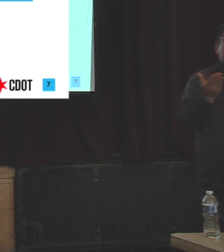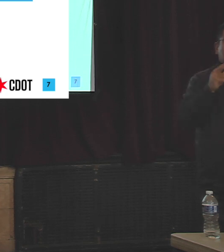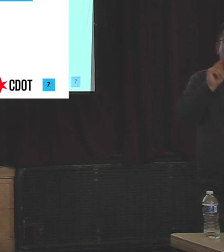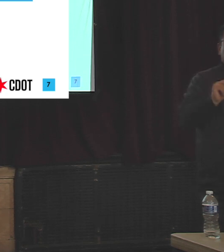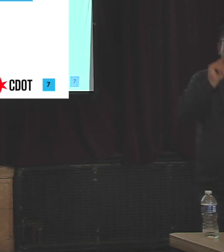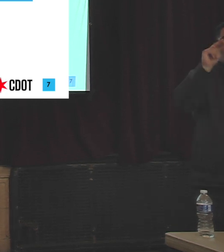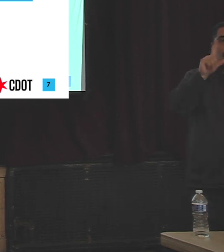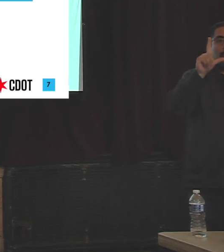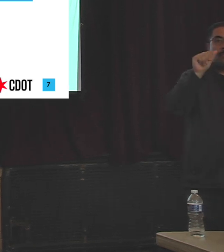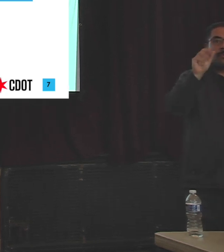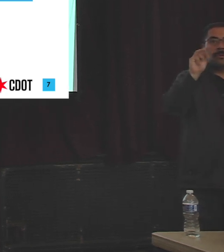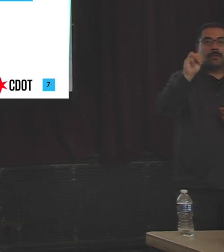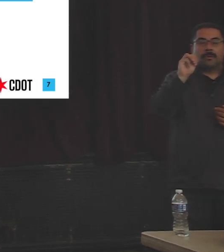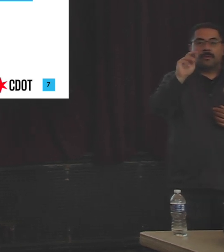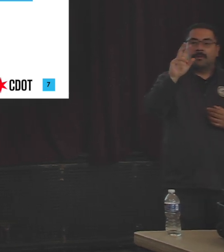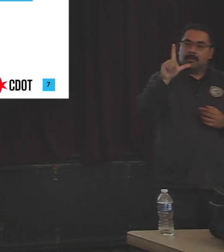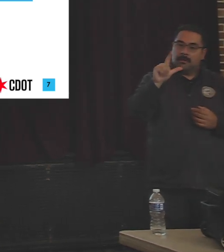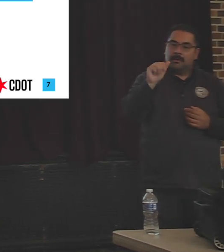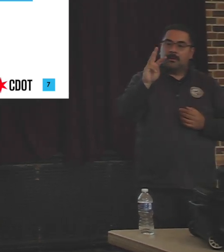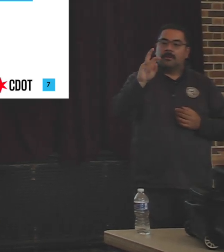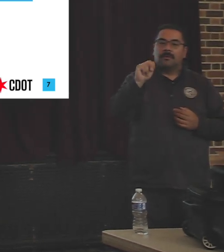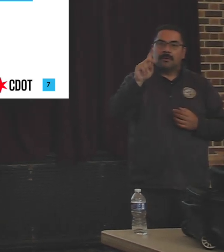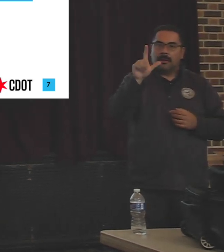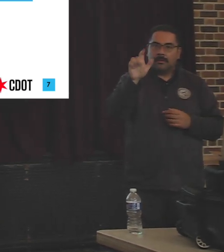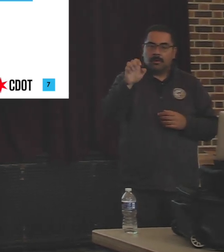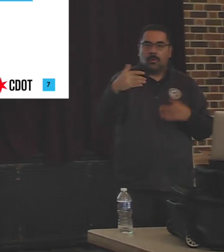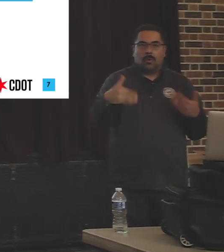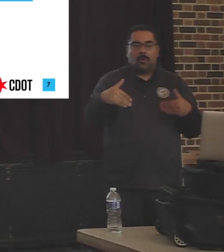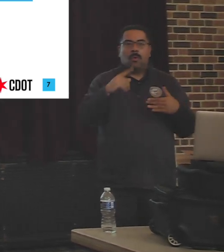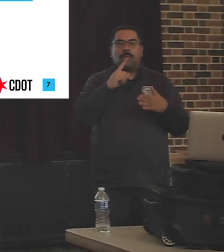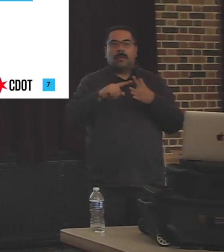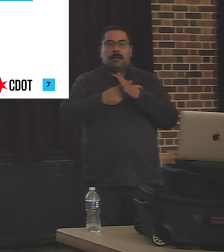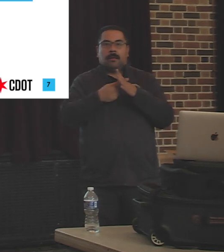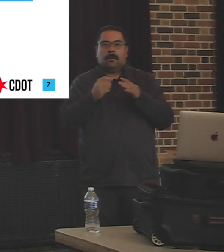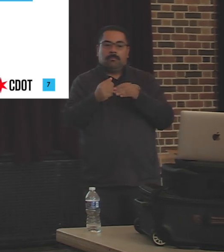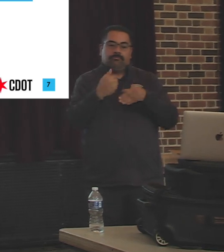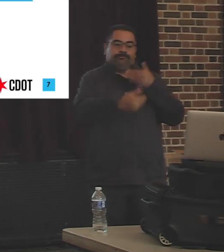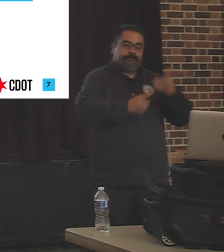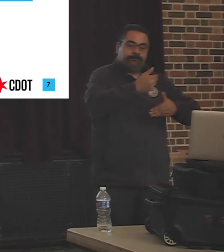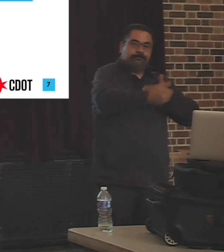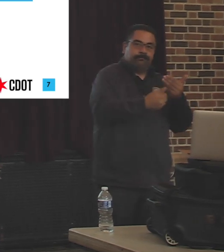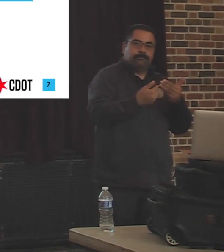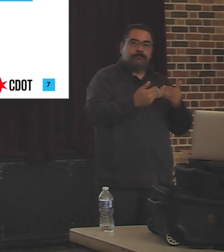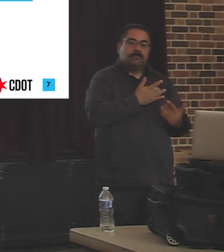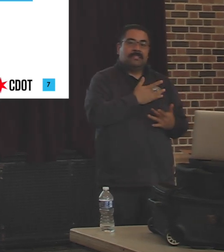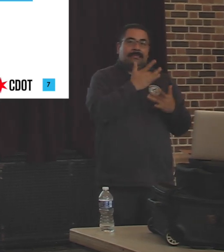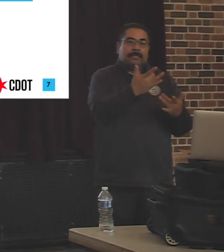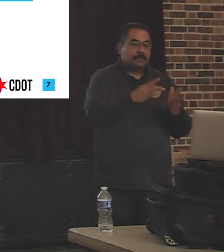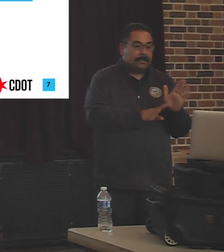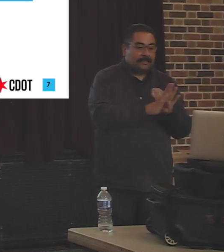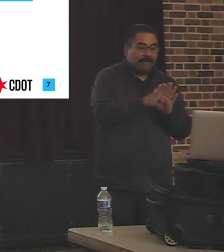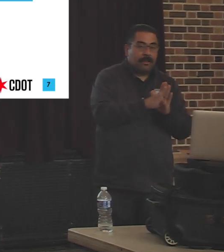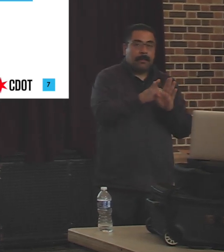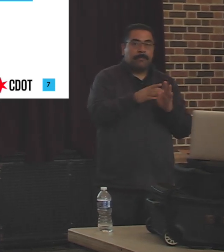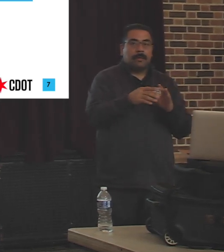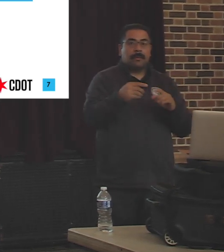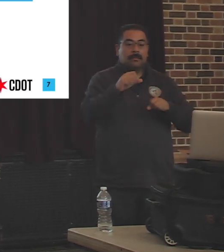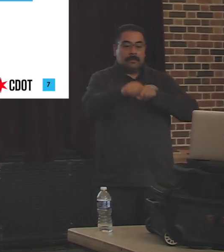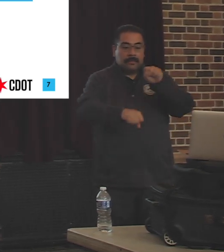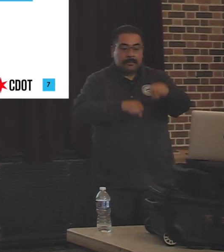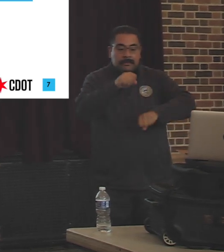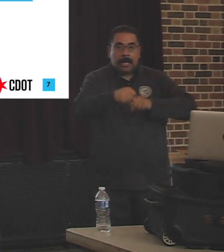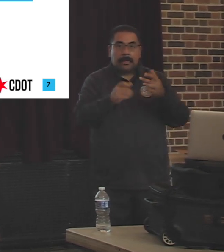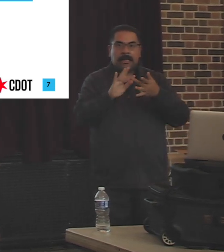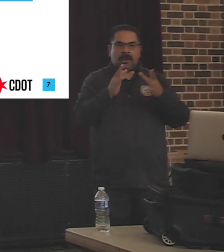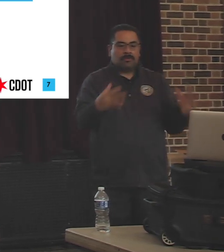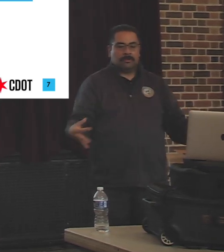Lawndale has really ignited the spark for this movement of developing connected cycling